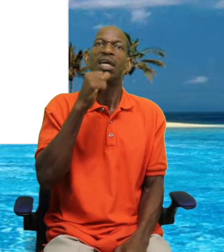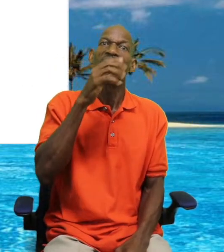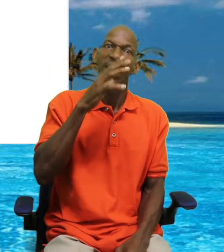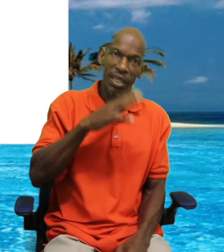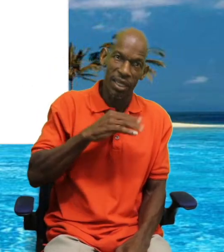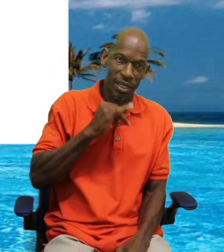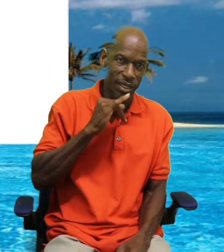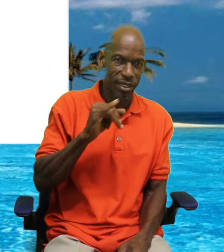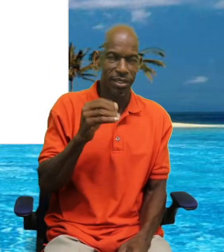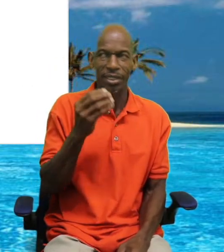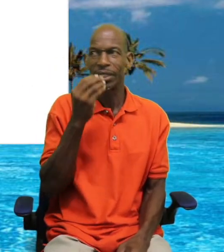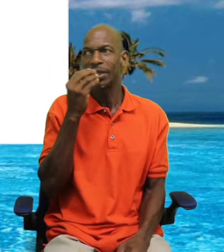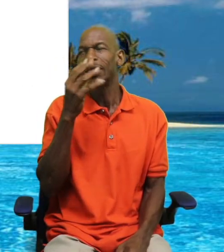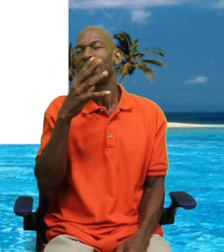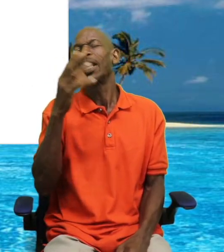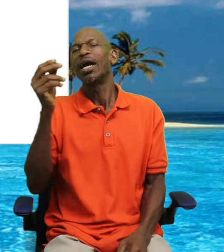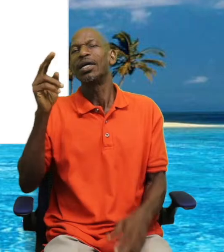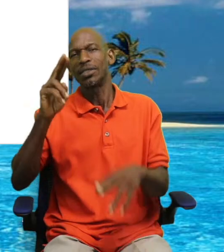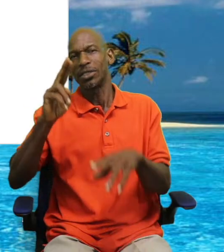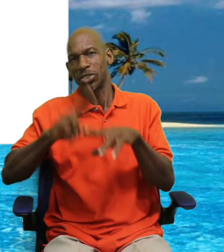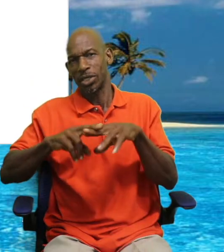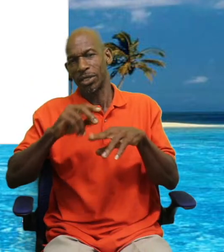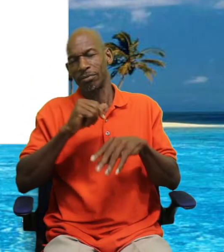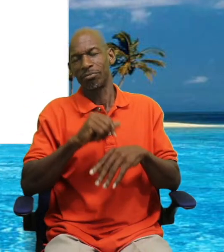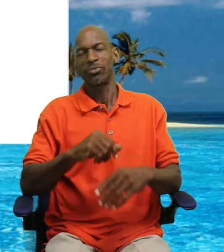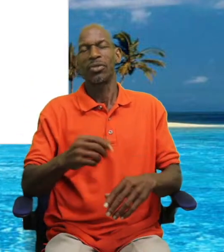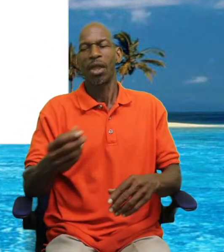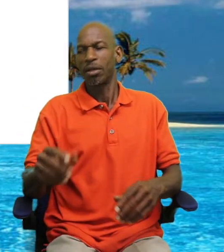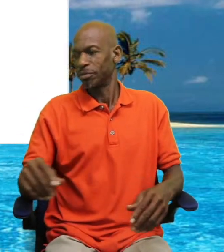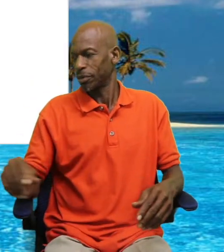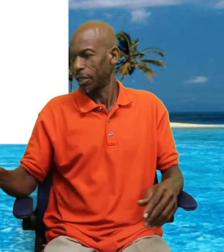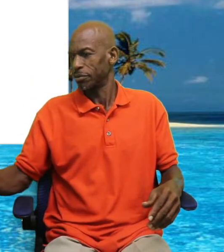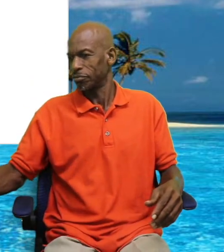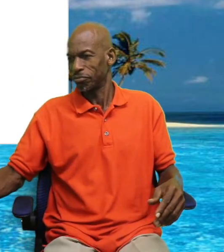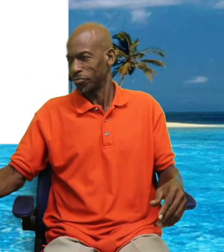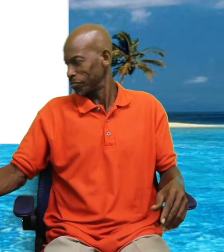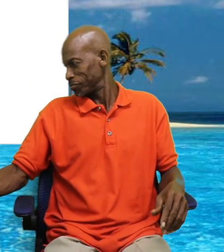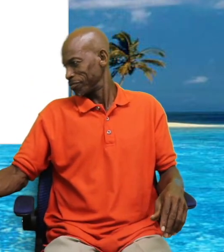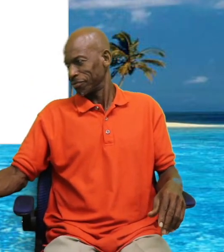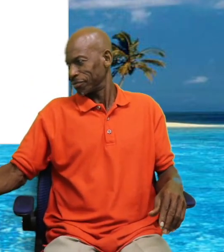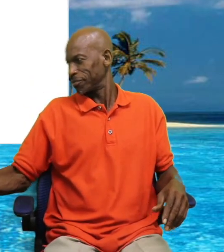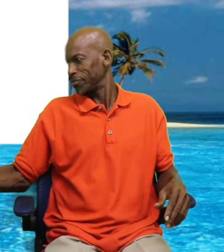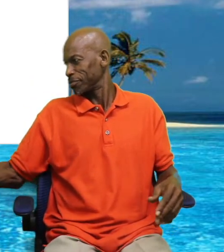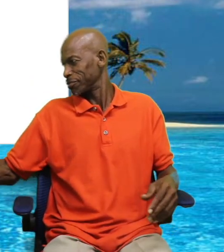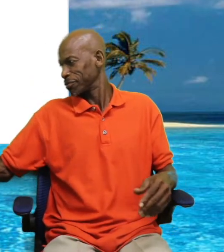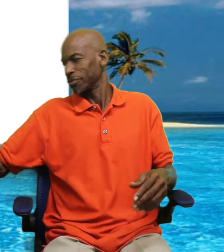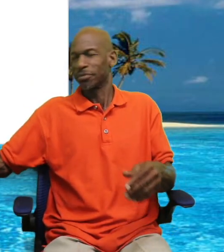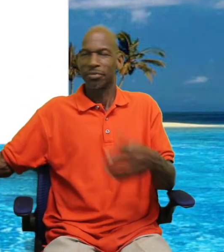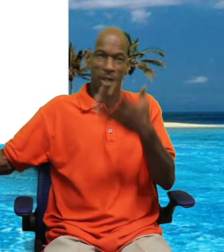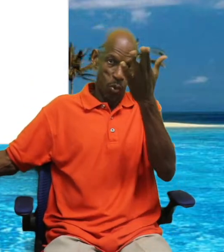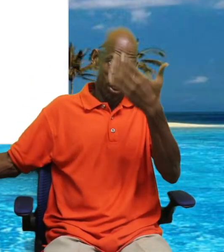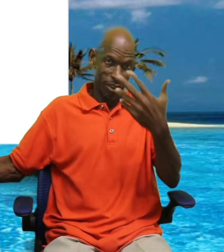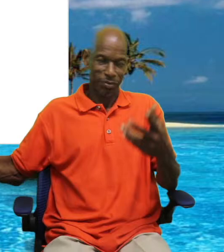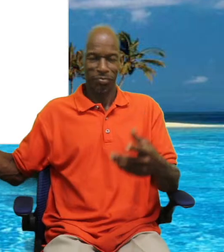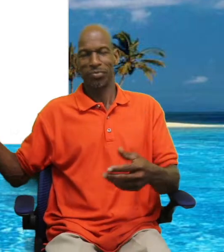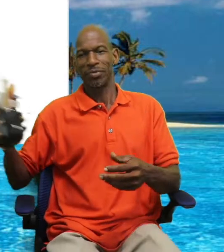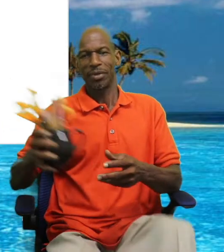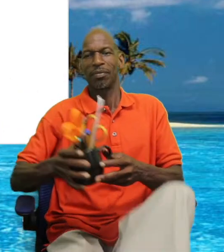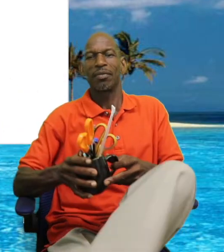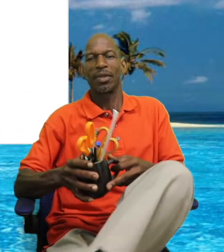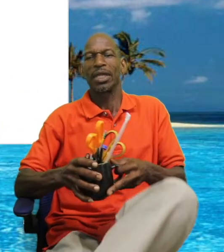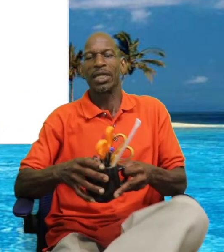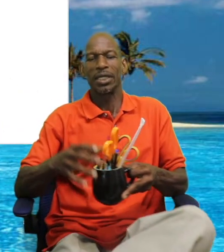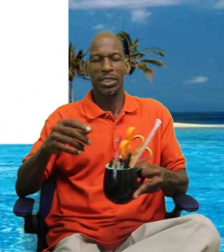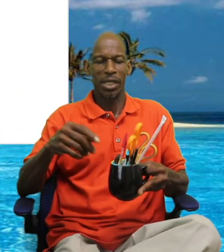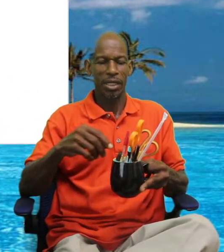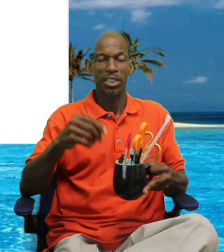both action by joining it with and. So that was our class today, and that was our